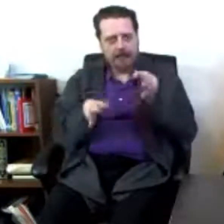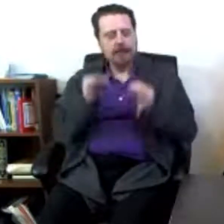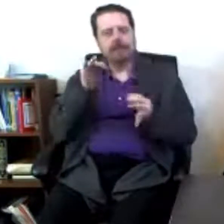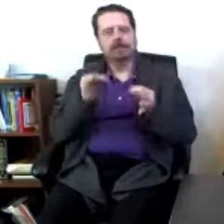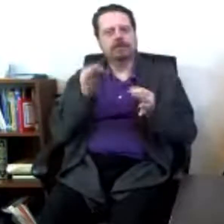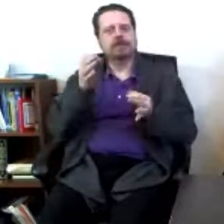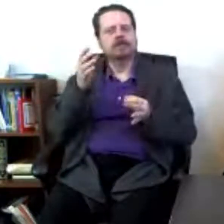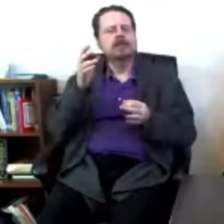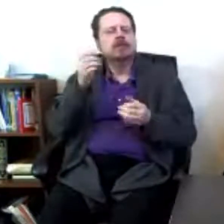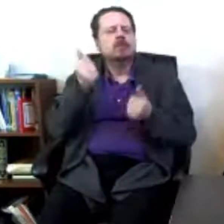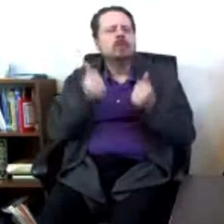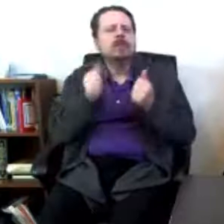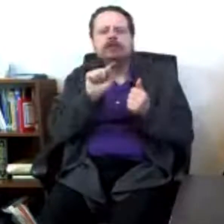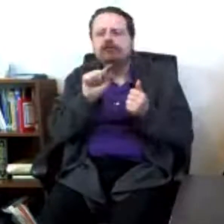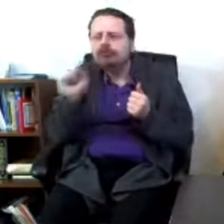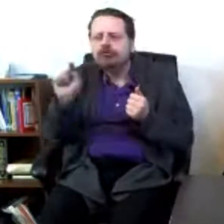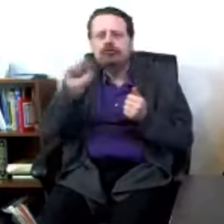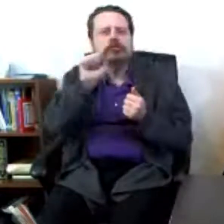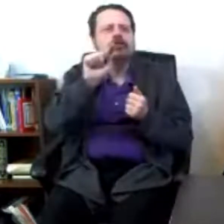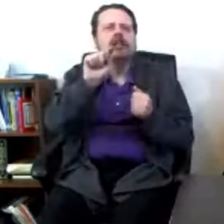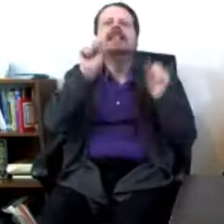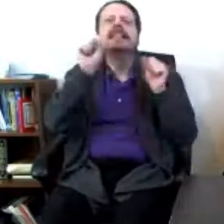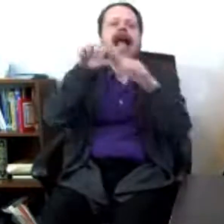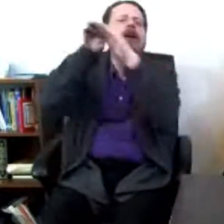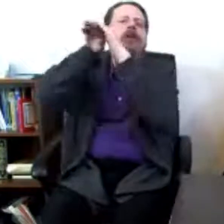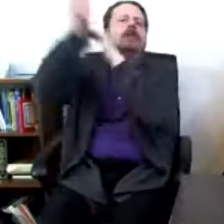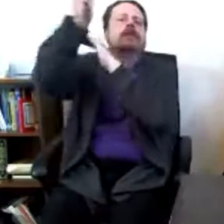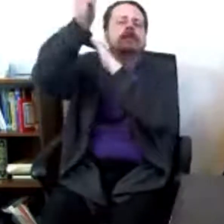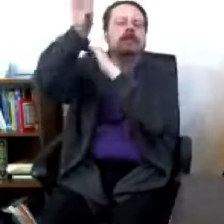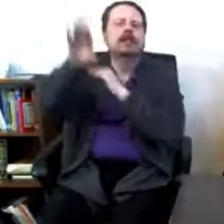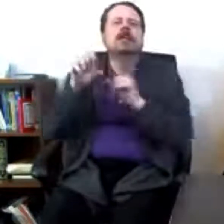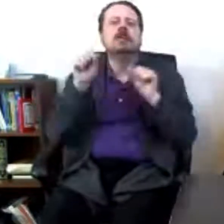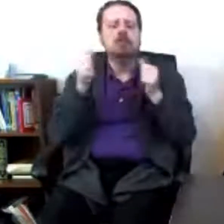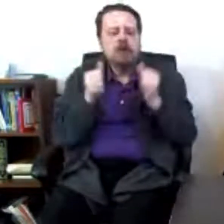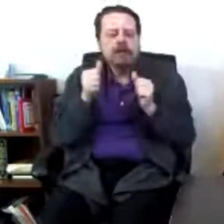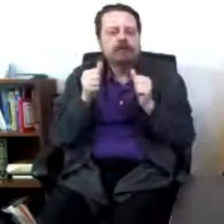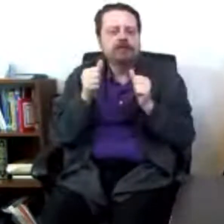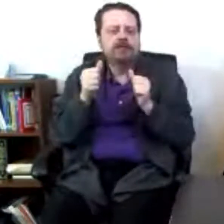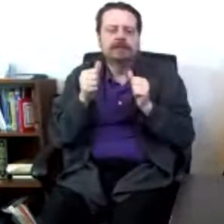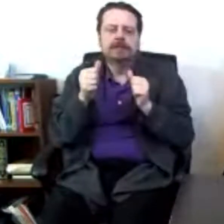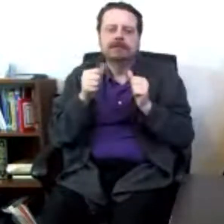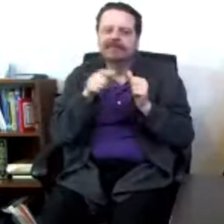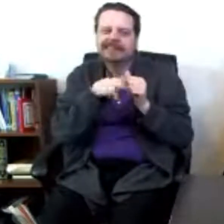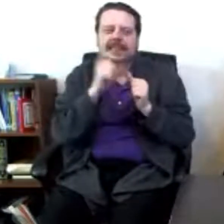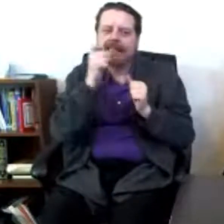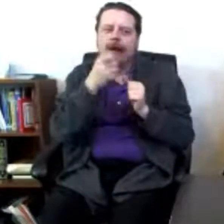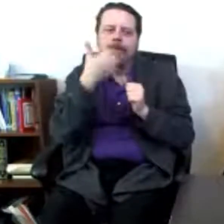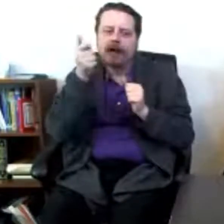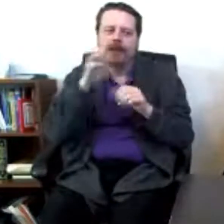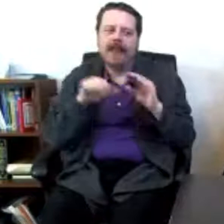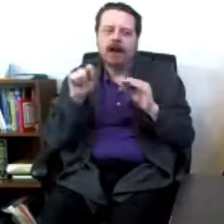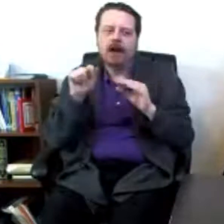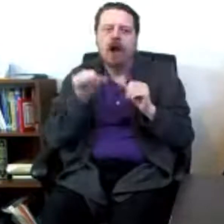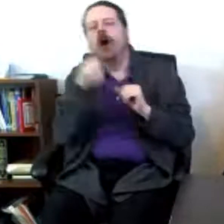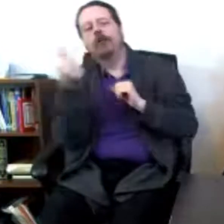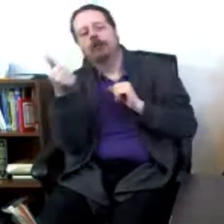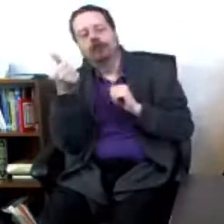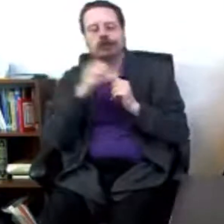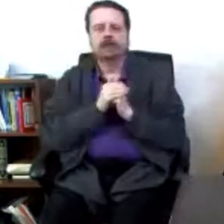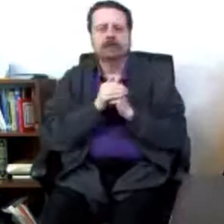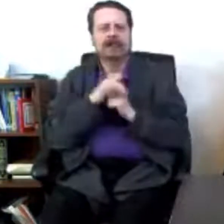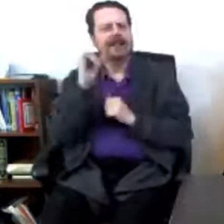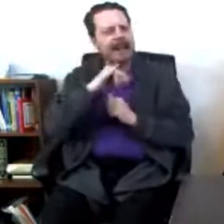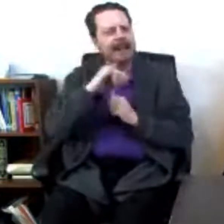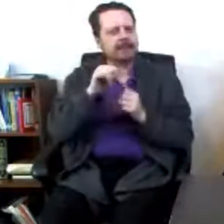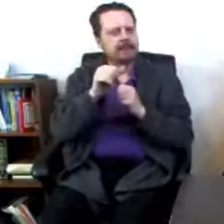see which amongst us is going to do better than others. That's the purpose. So here is